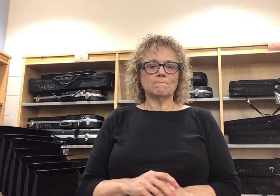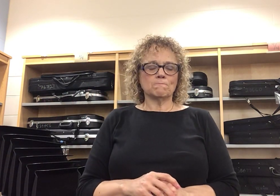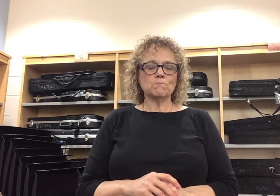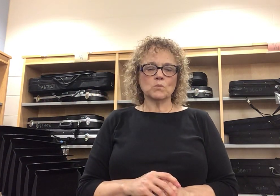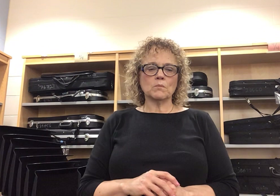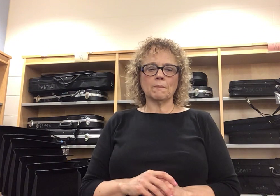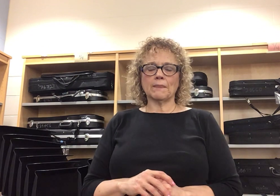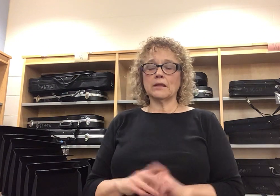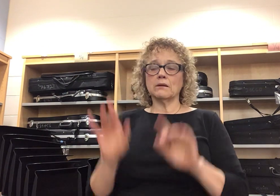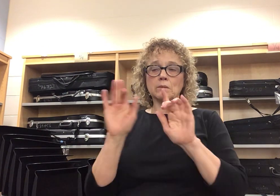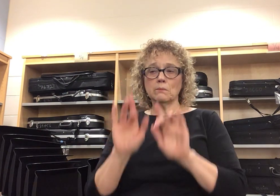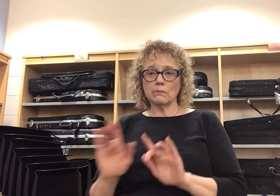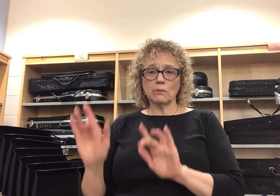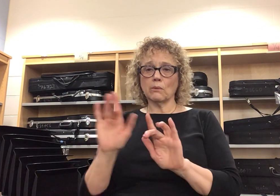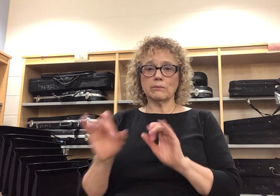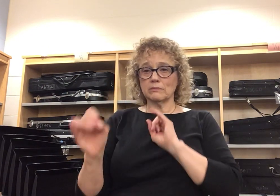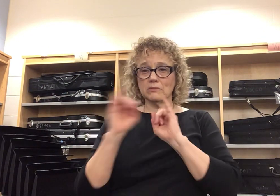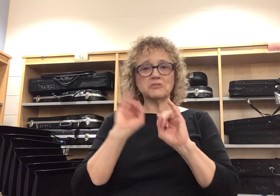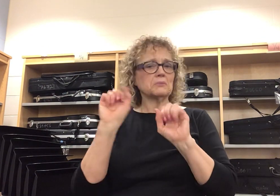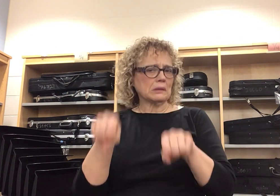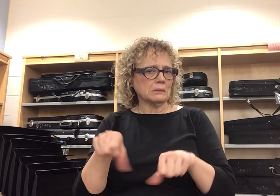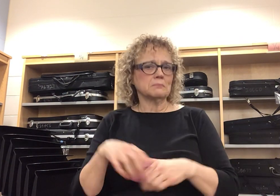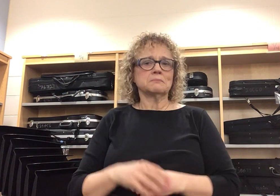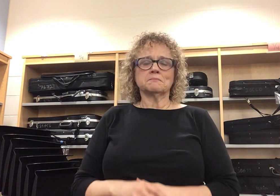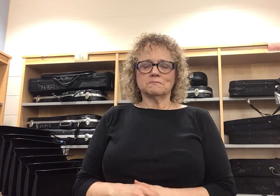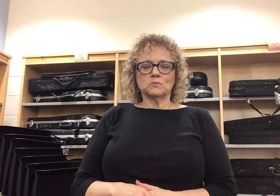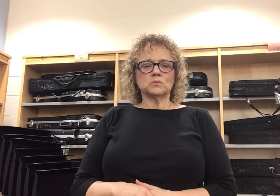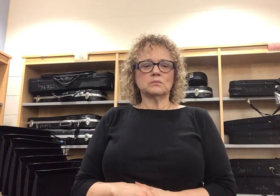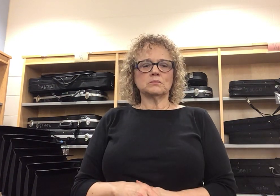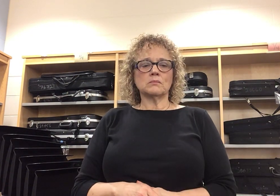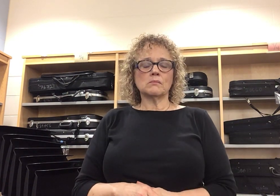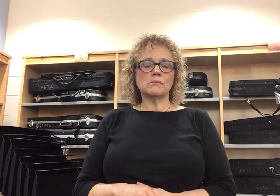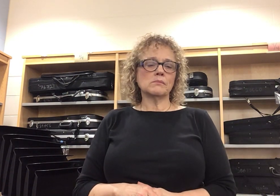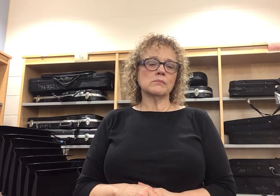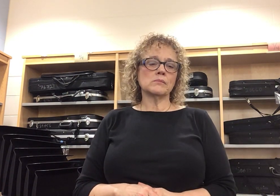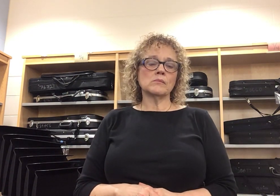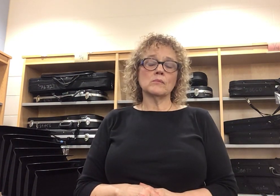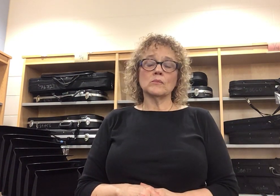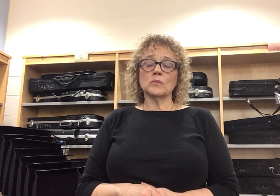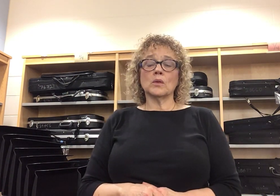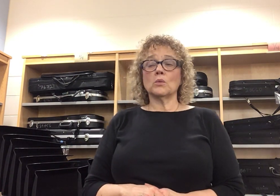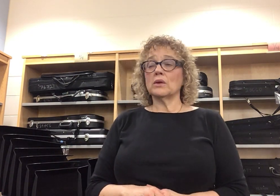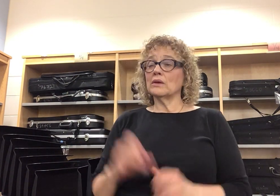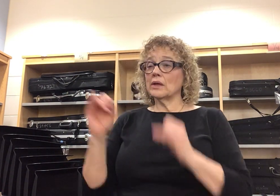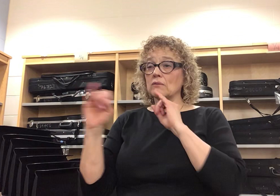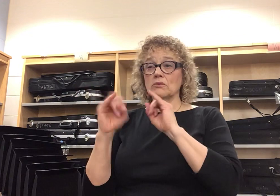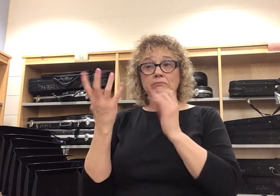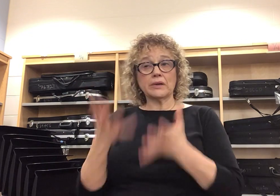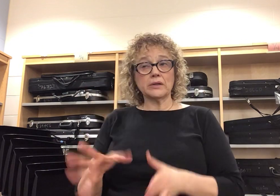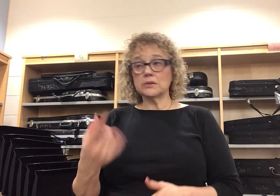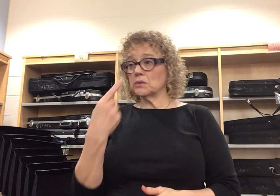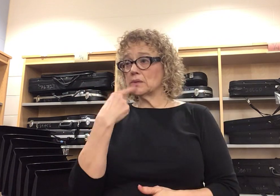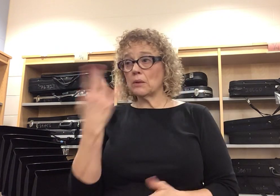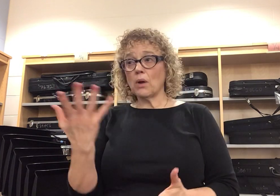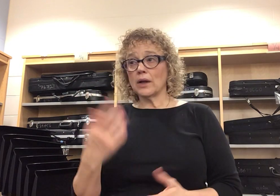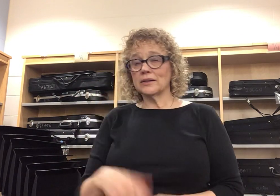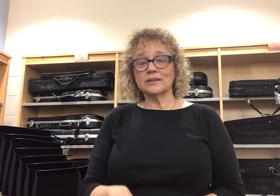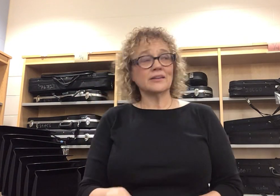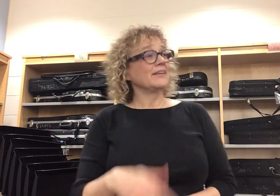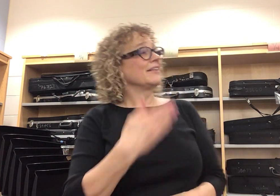tape record the interview too, okay? And then what would you say when your interview is finished? Thank you. Thank you for your